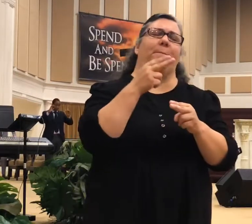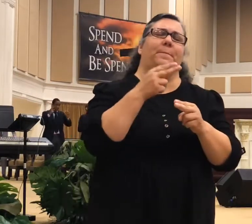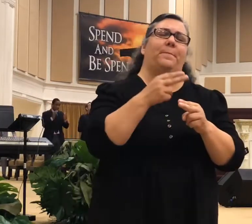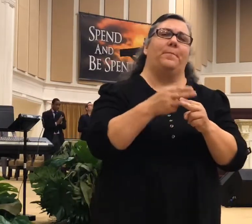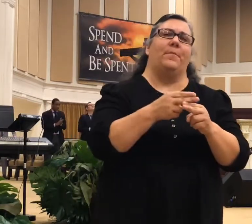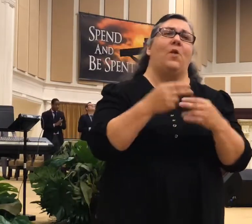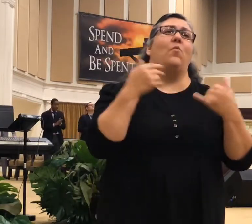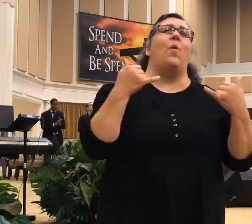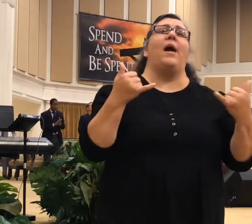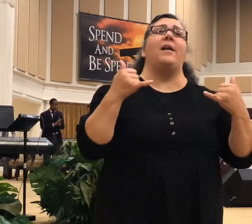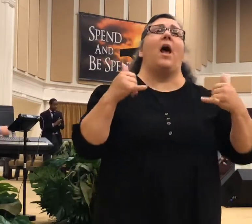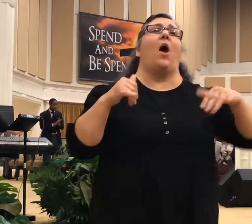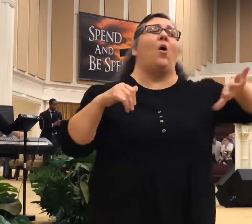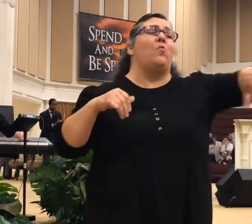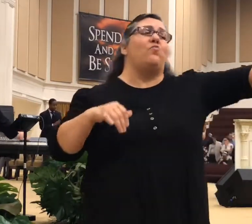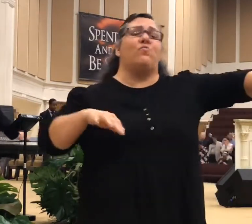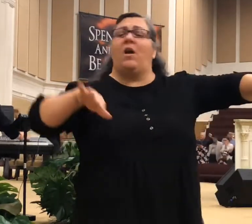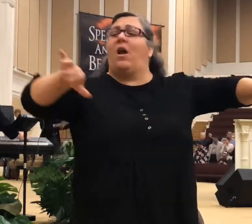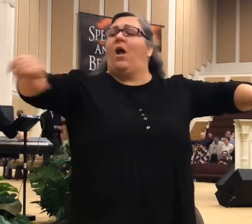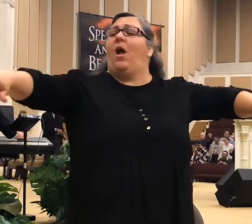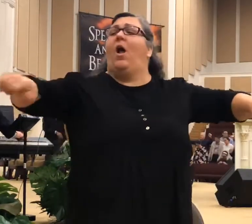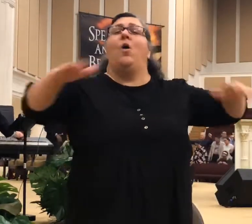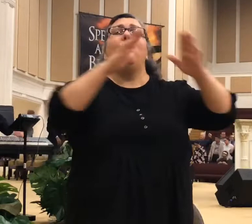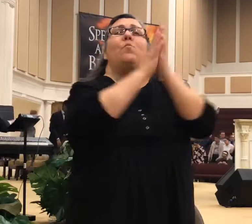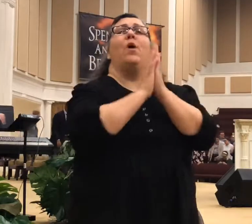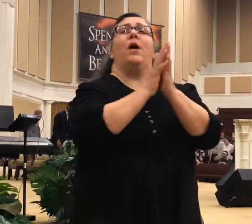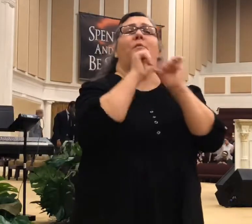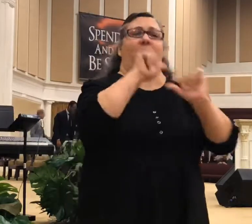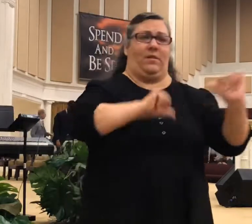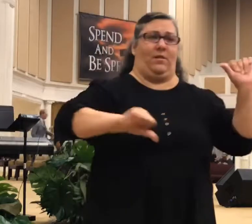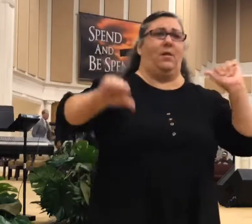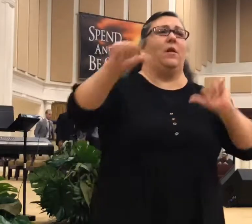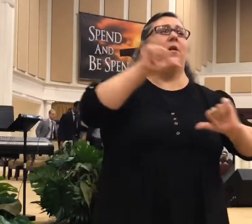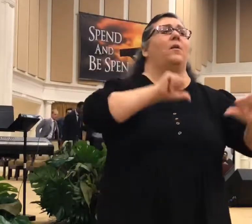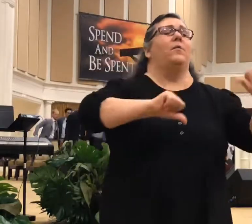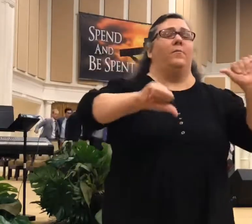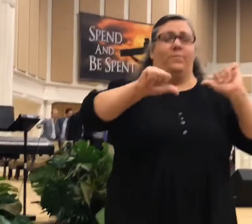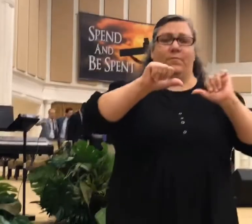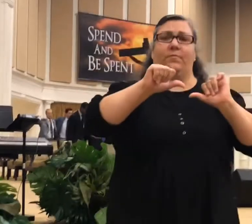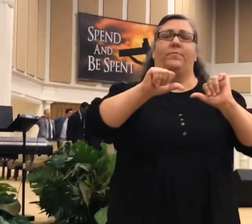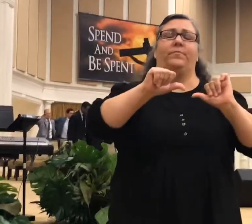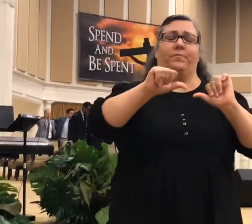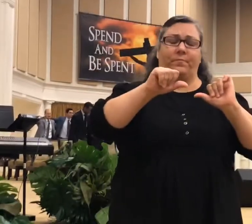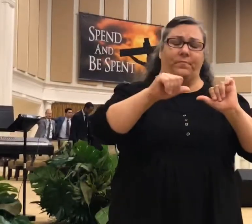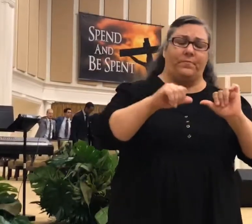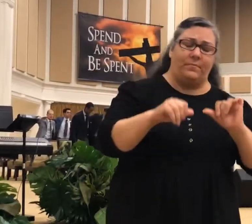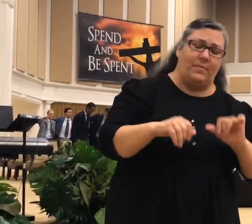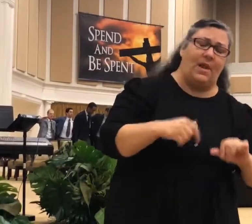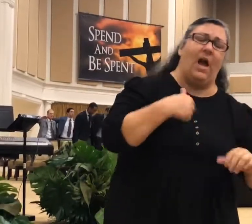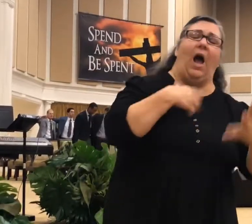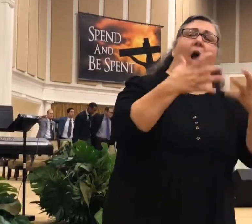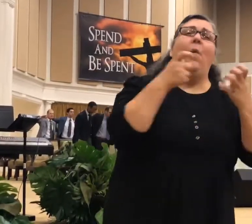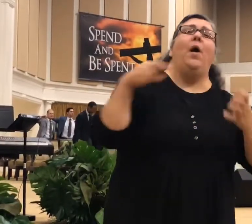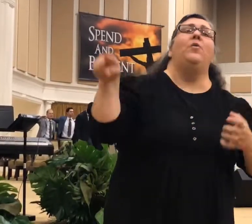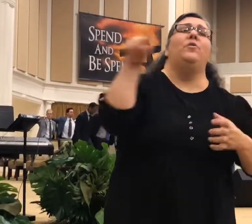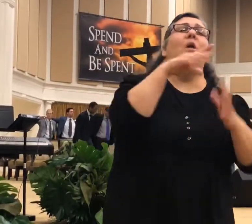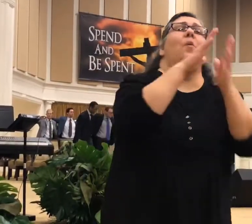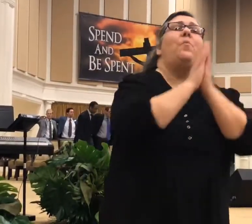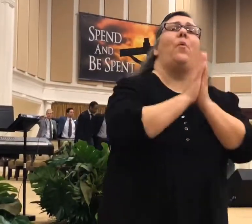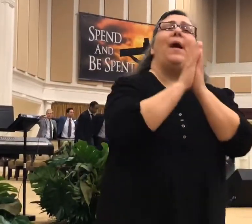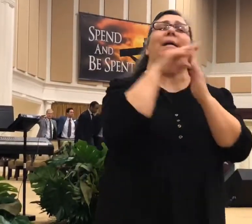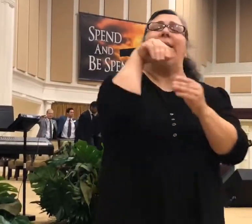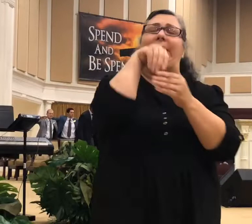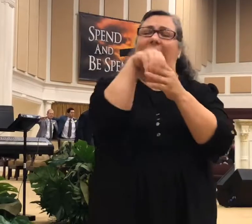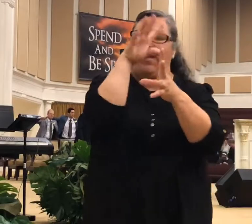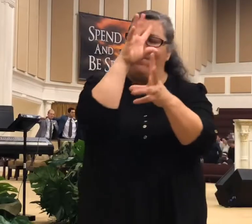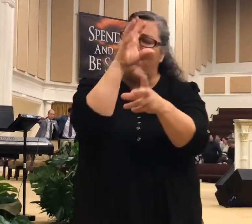Reach over and lay your hand on somebody near you and let's pray together. I want you to pray in faith for